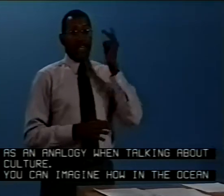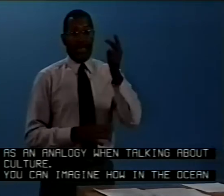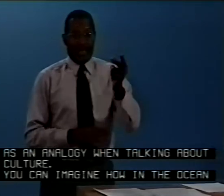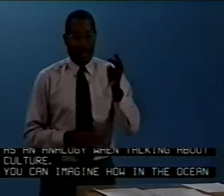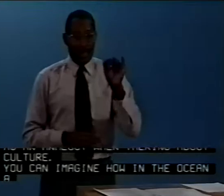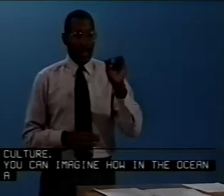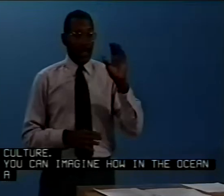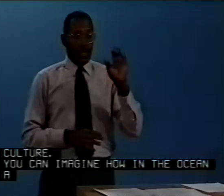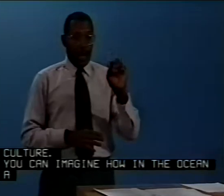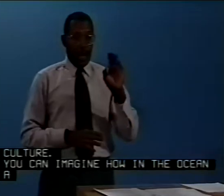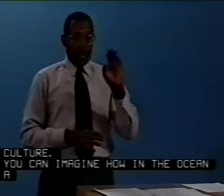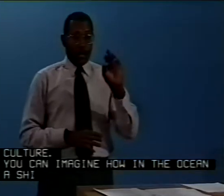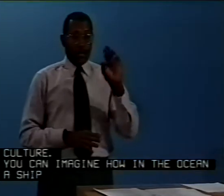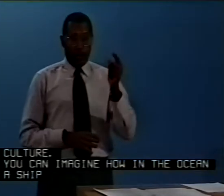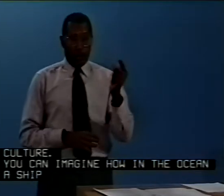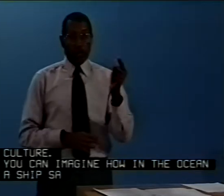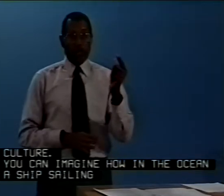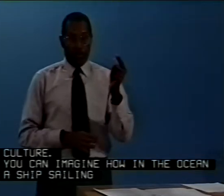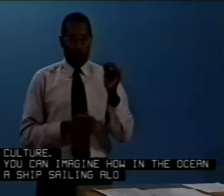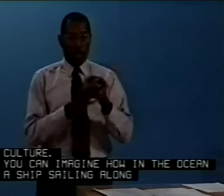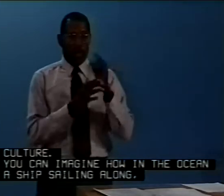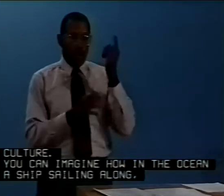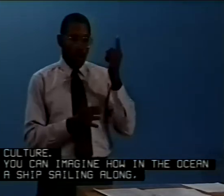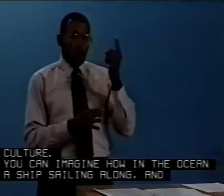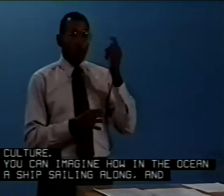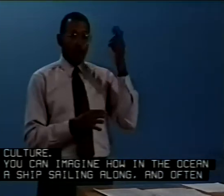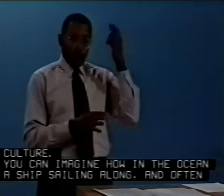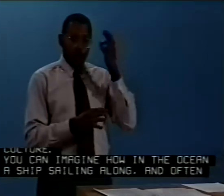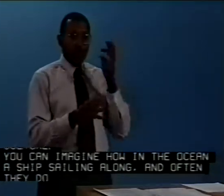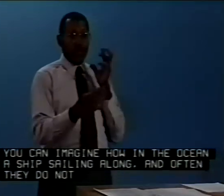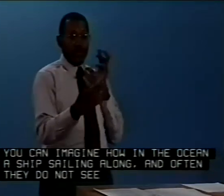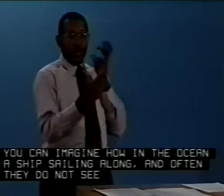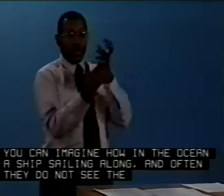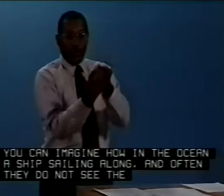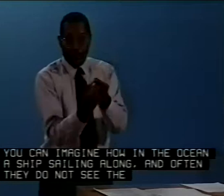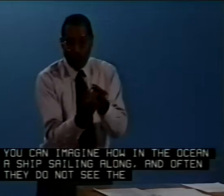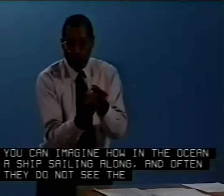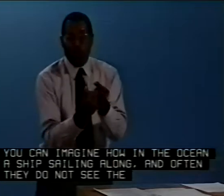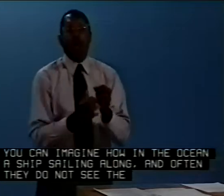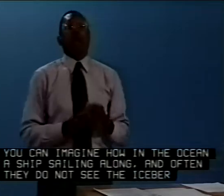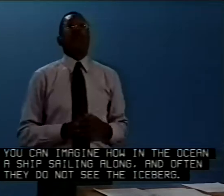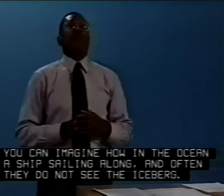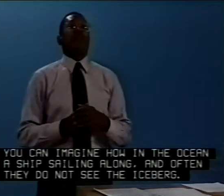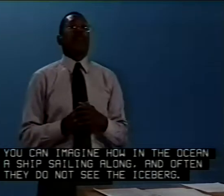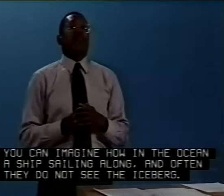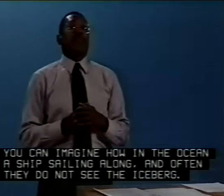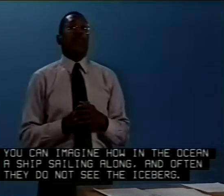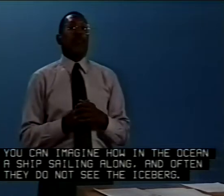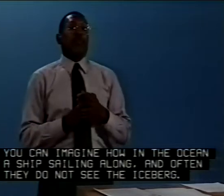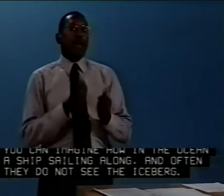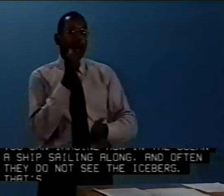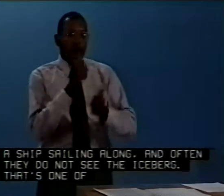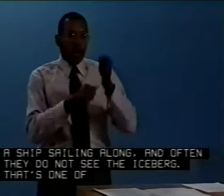and often they do not see the iceberg. That's one of the reasons for shipwrecks.